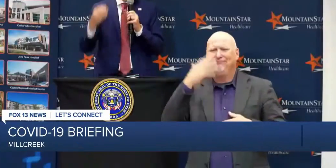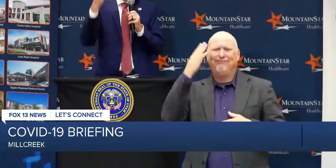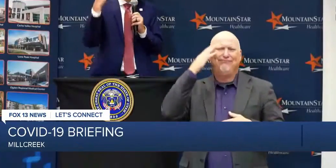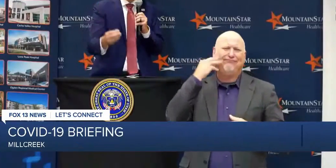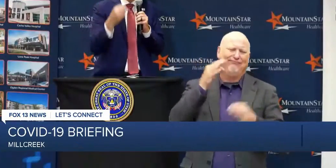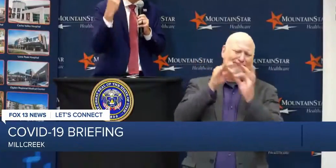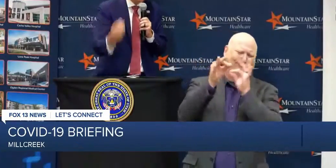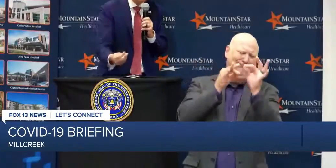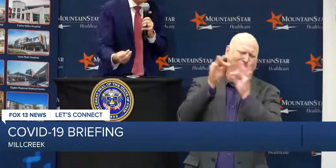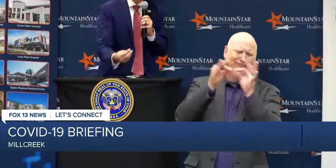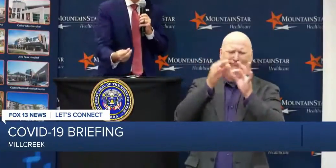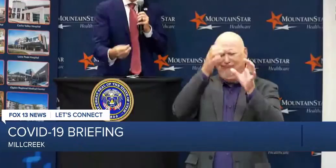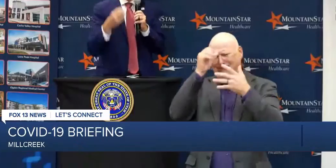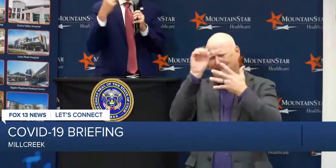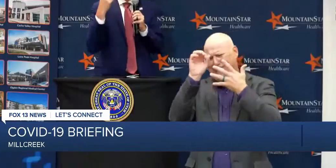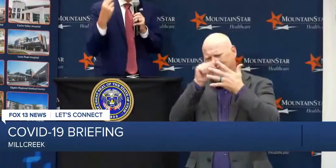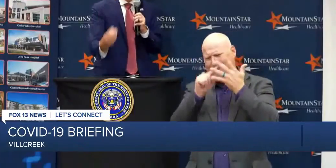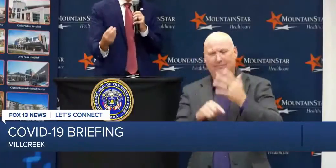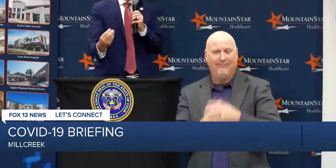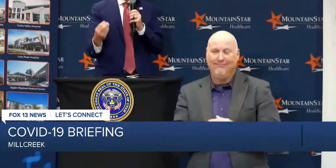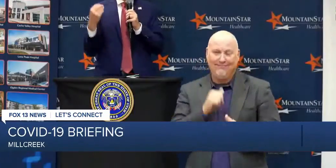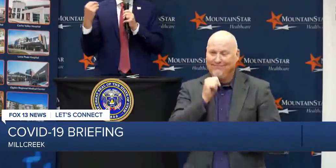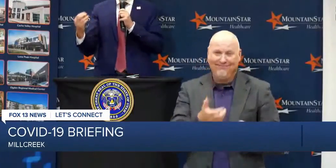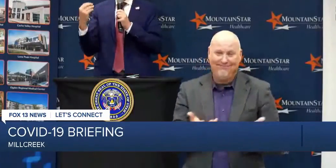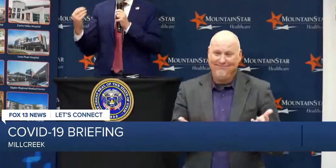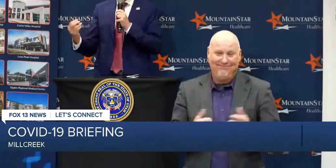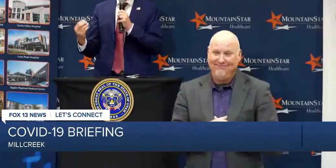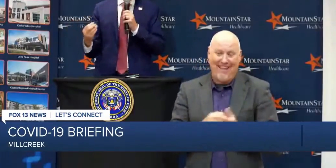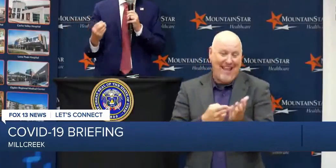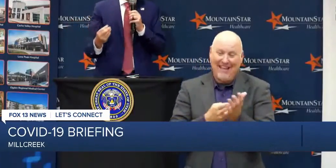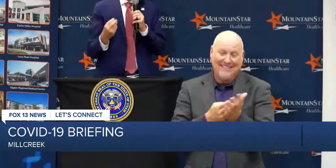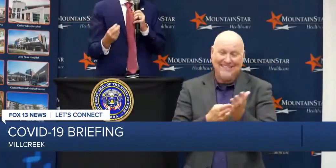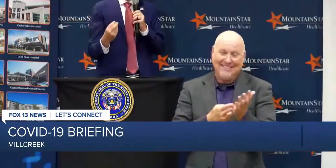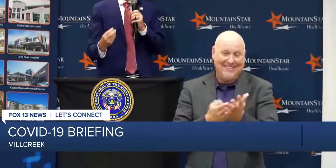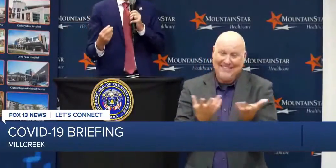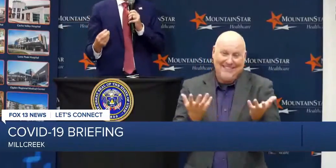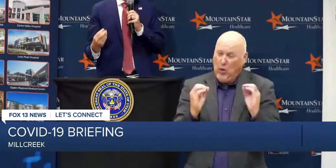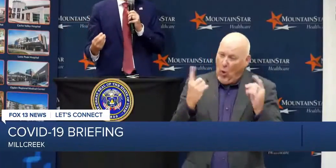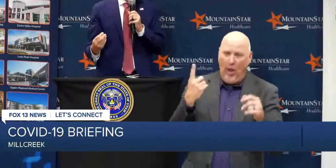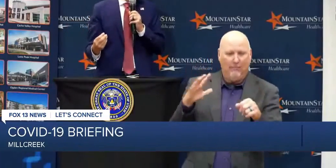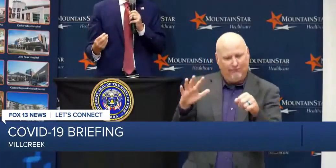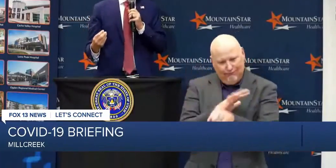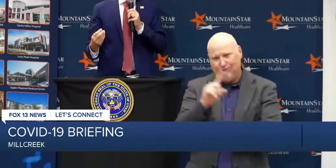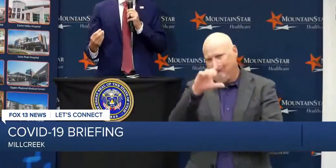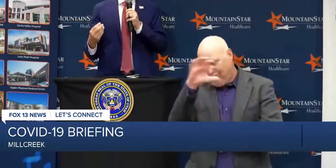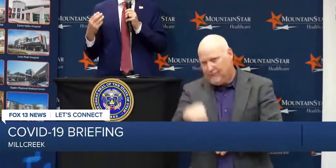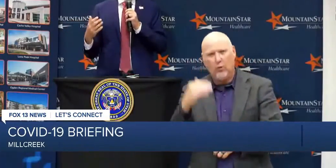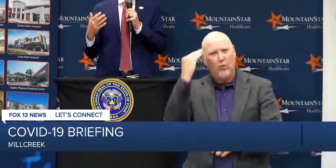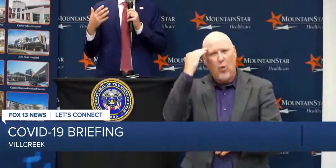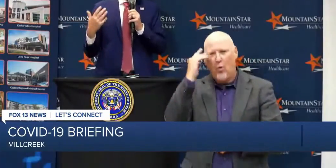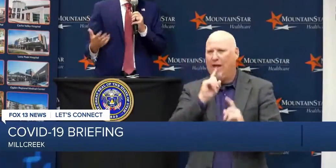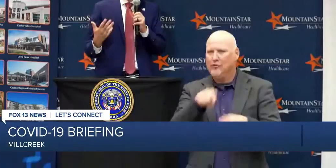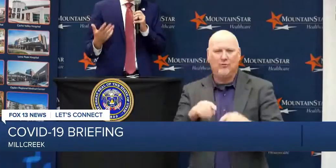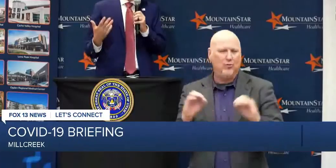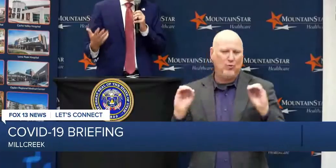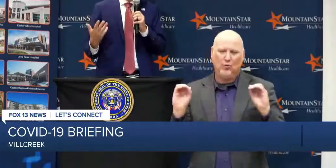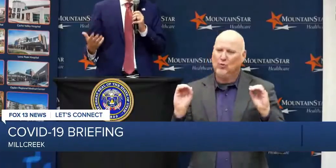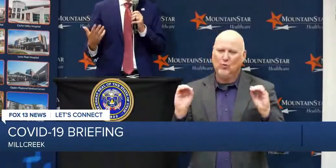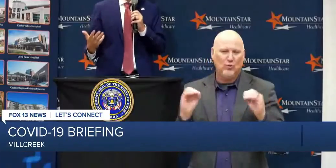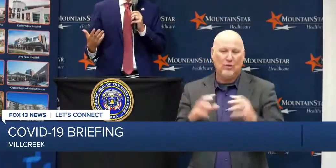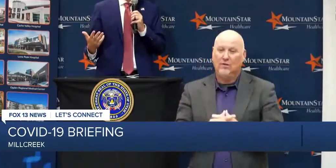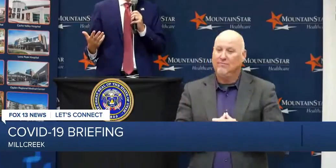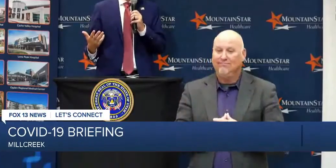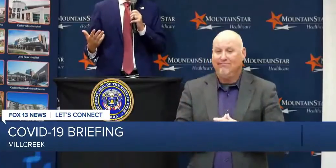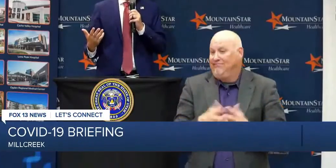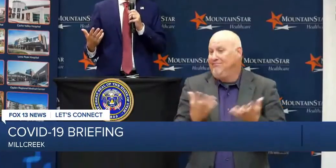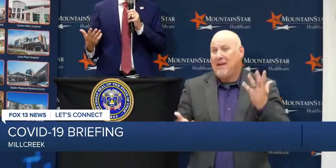18 months is that nobody knows anything. And we've all been wrong about this at one point or another. And what we have seen with the